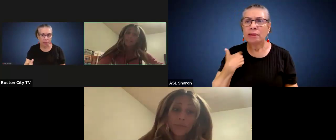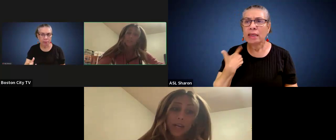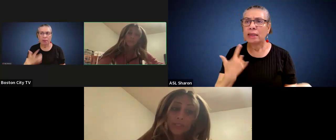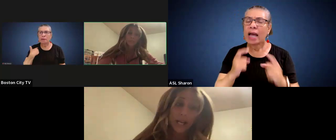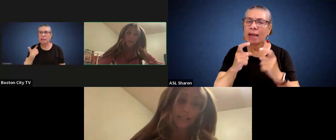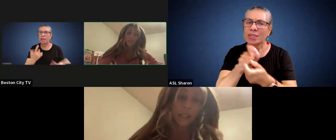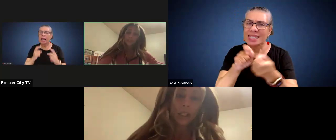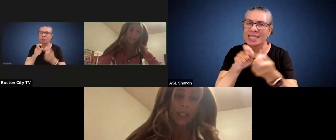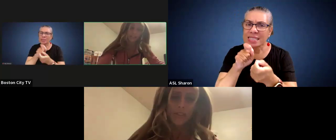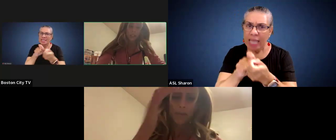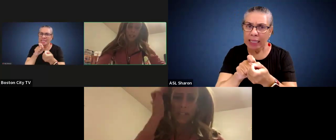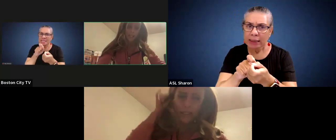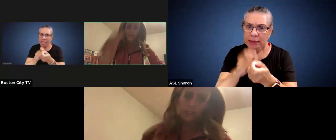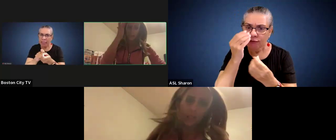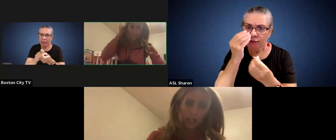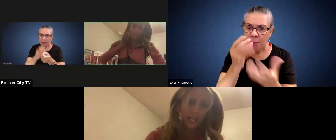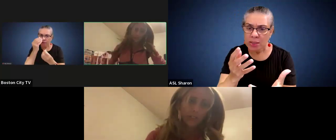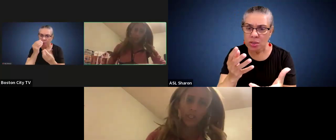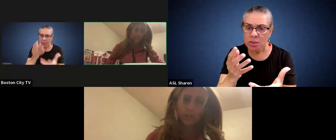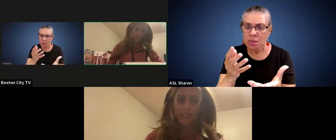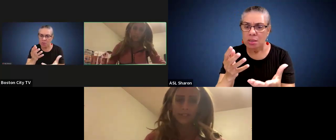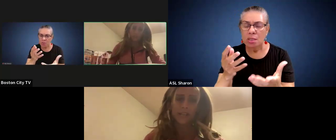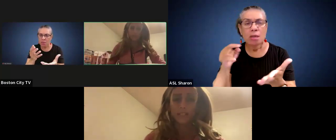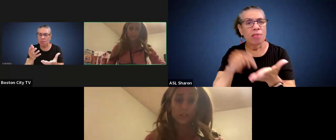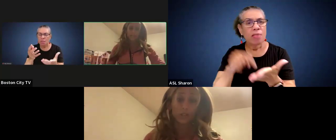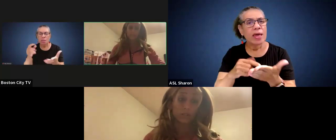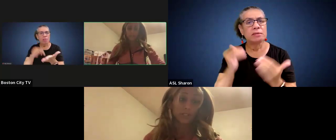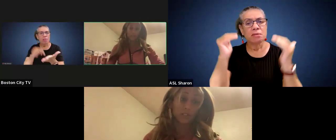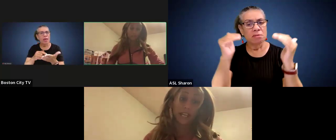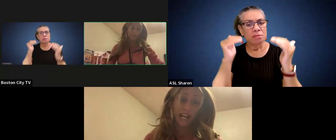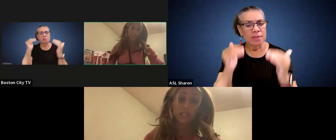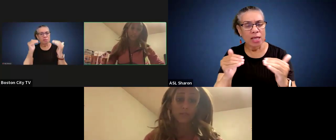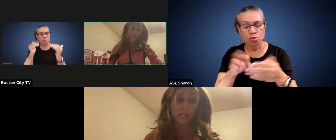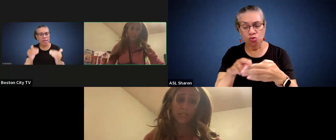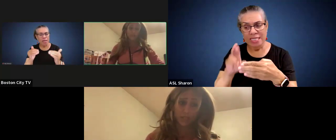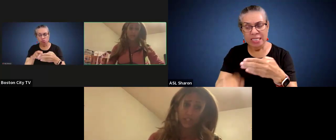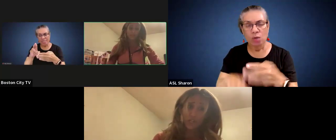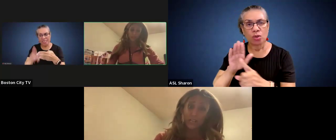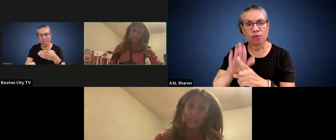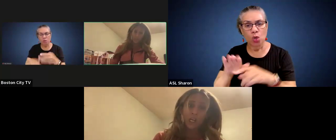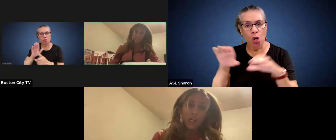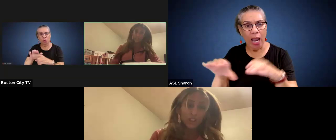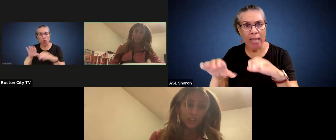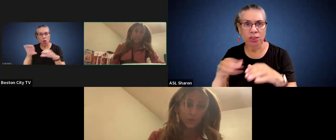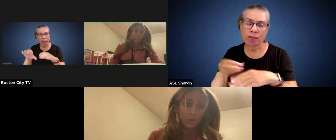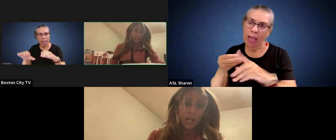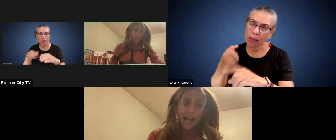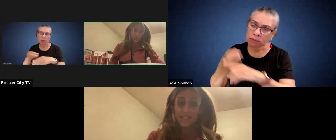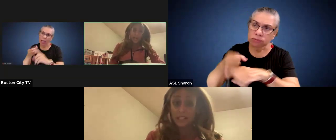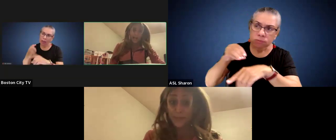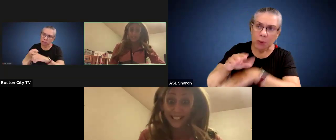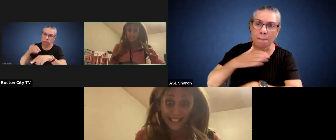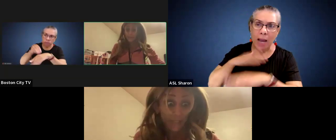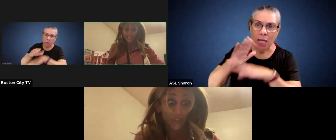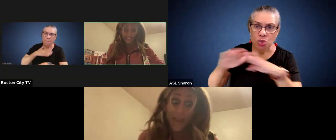on this matter. Besides, in that I make this next attitude and that's the direct result of such said actions have caused my 3 children to have